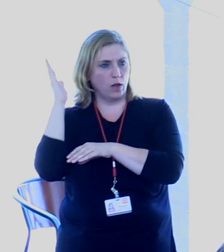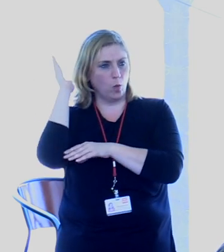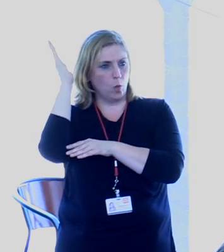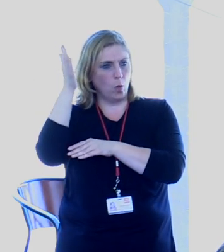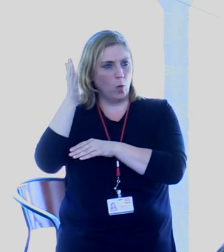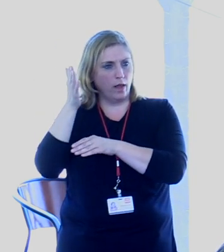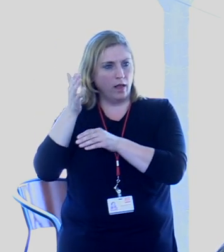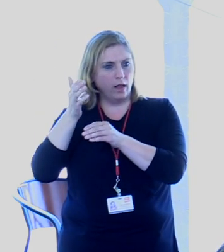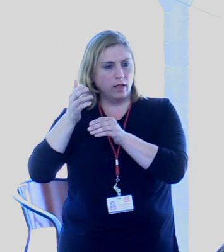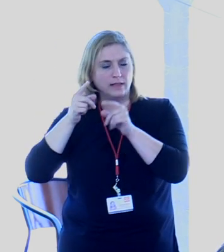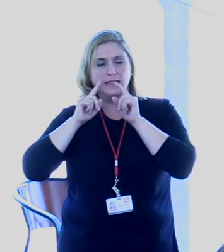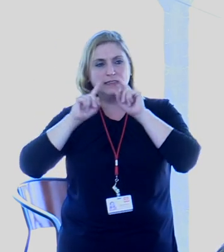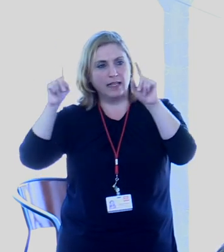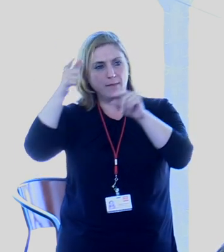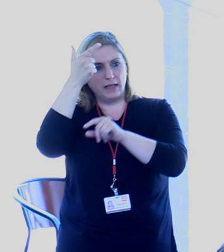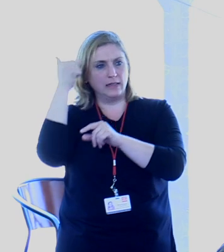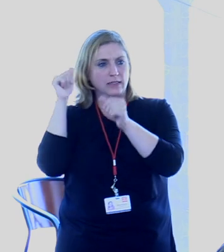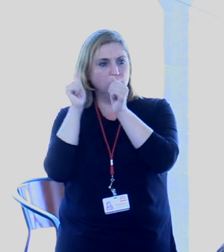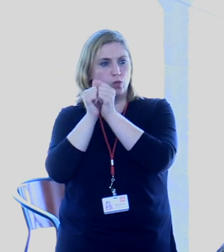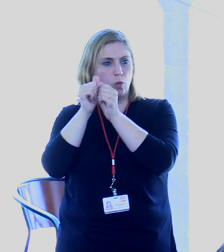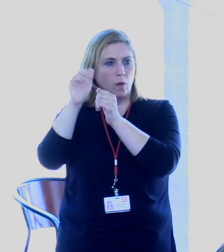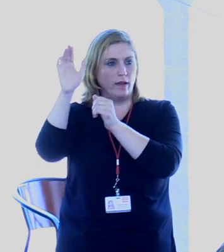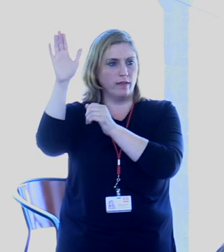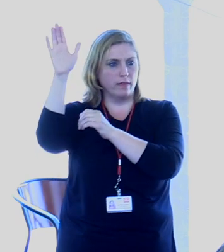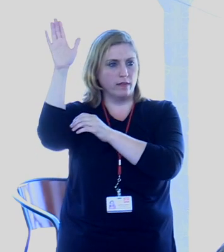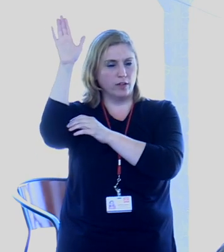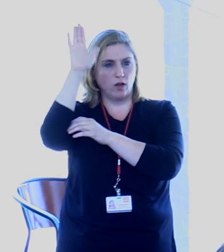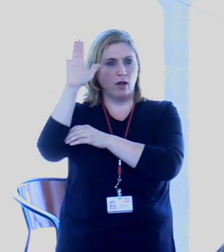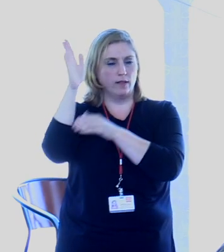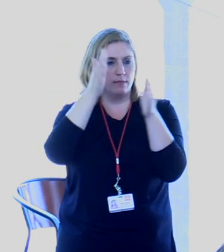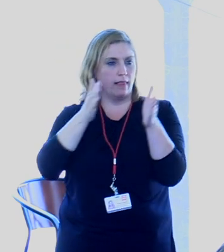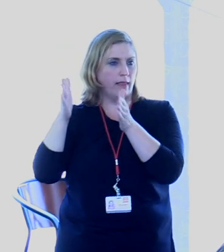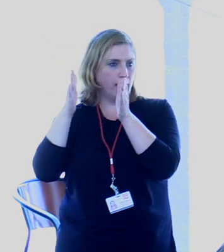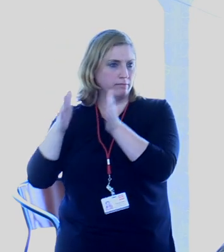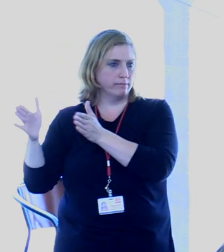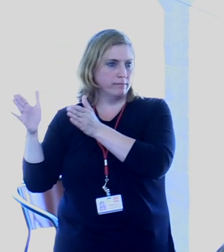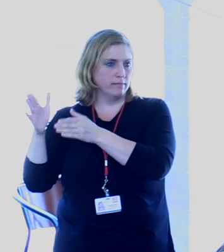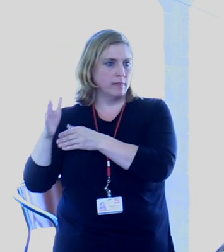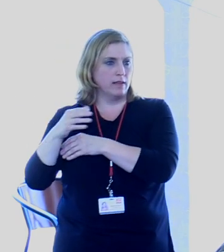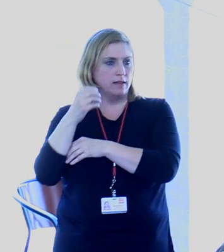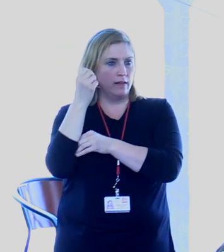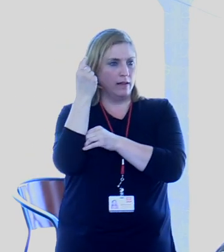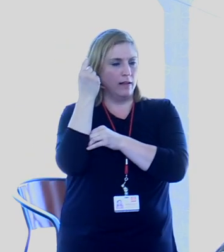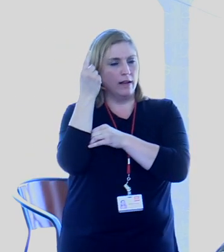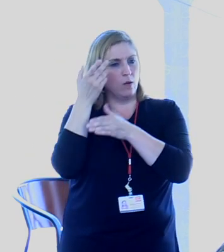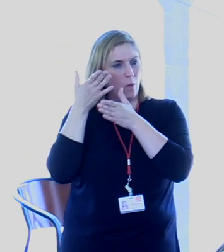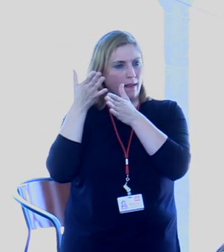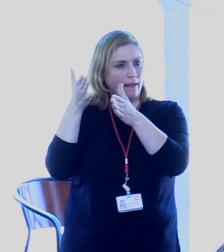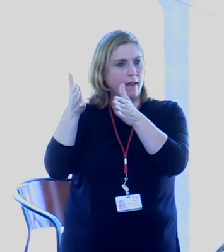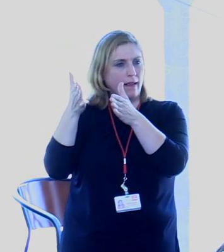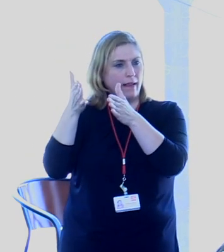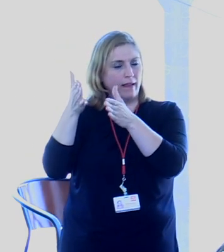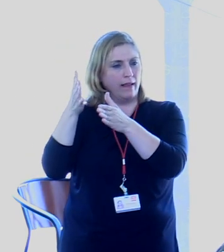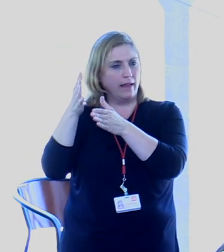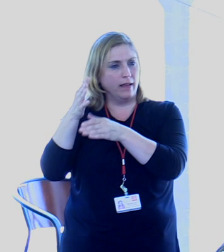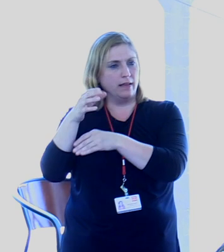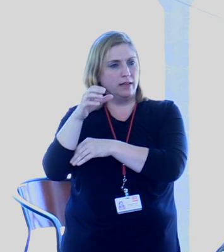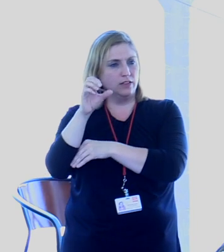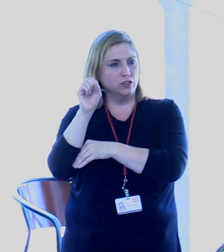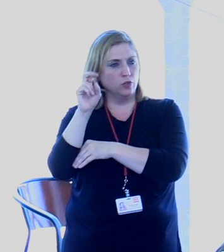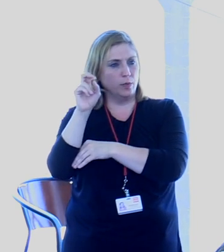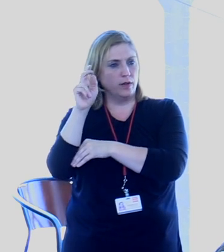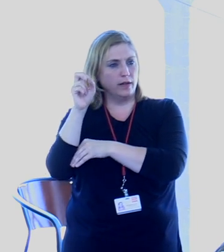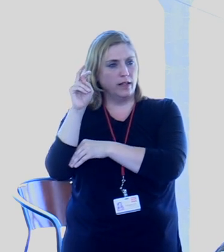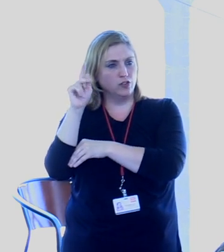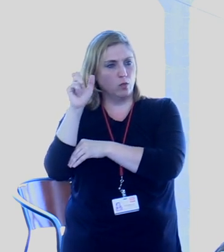succeed because he is in harmony with this divine plan. In an intuitive way, it's a kind of supernatural animal